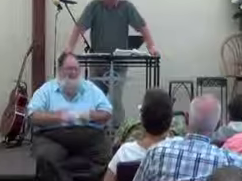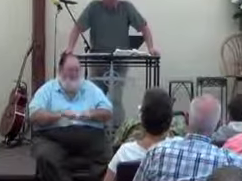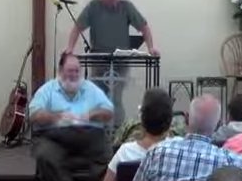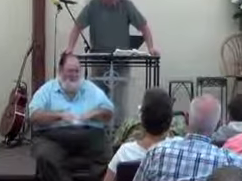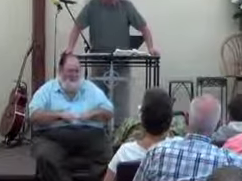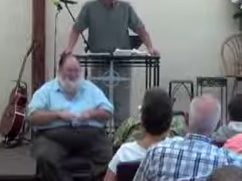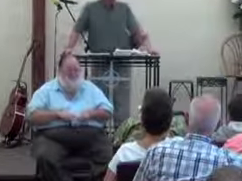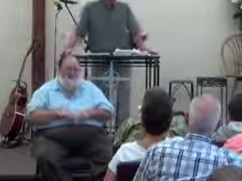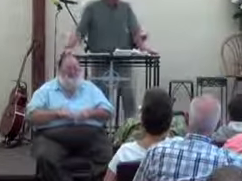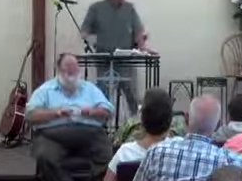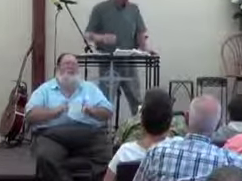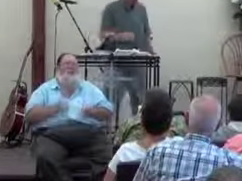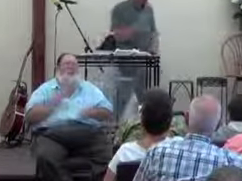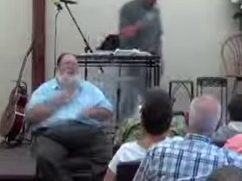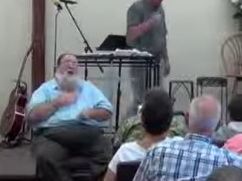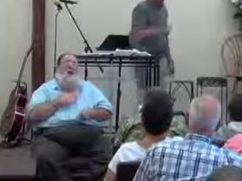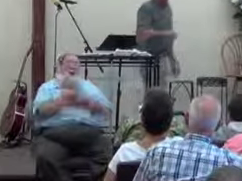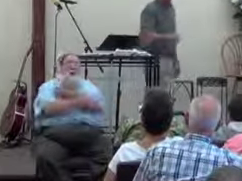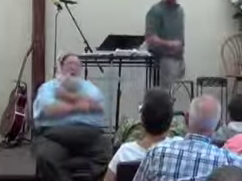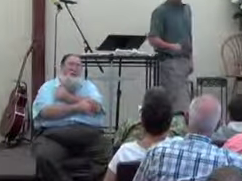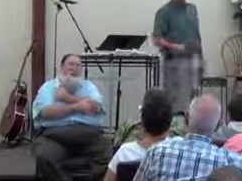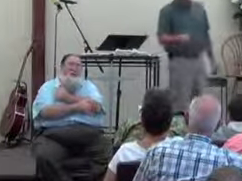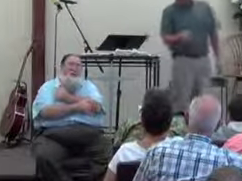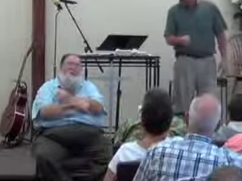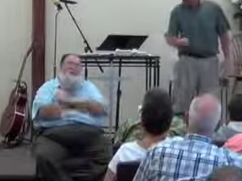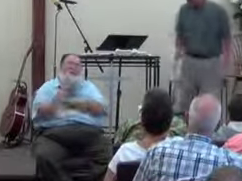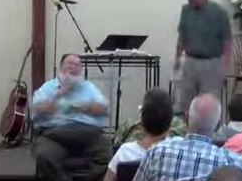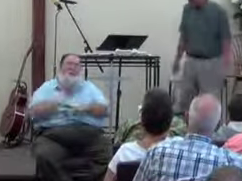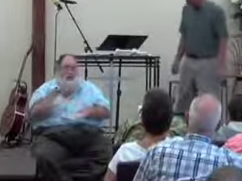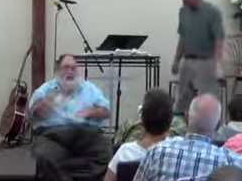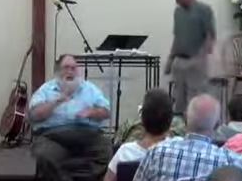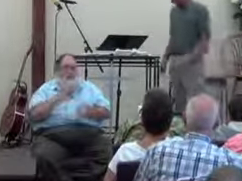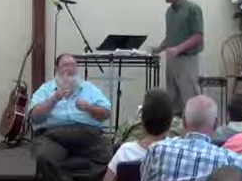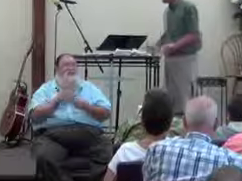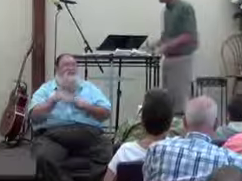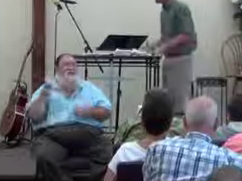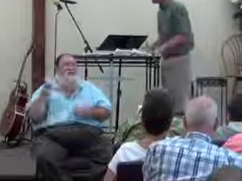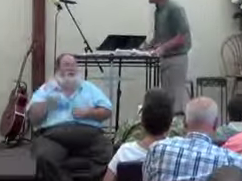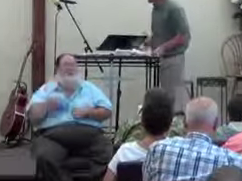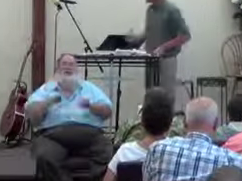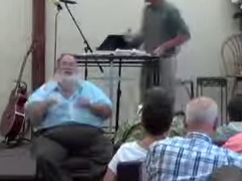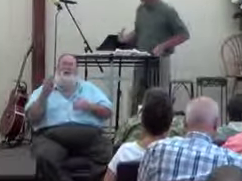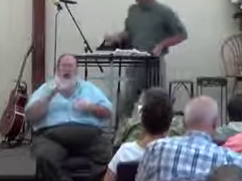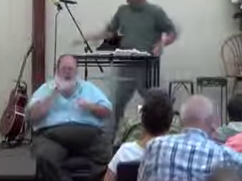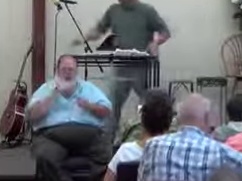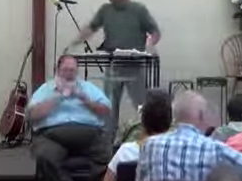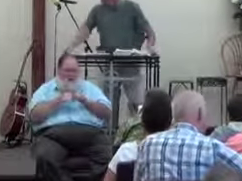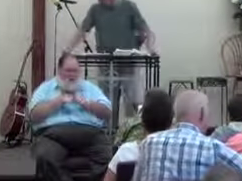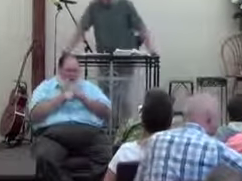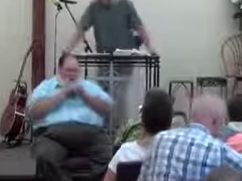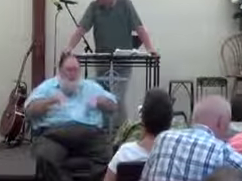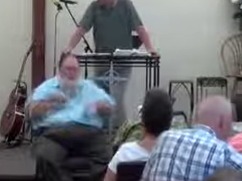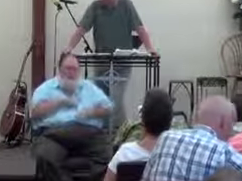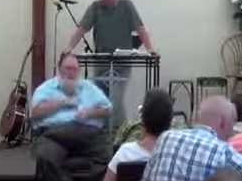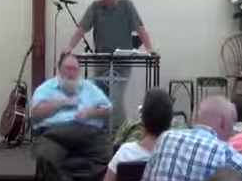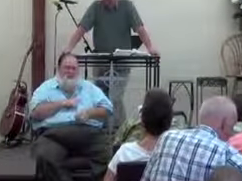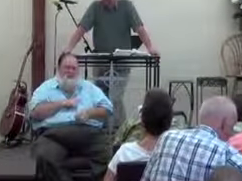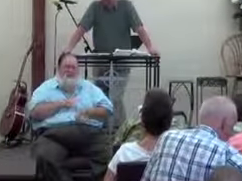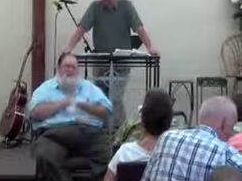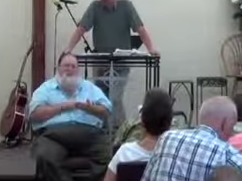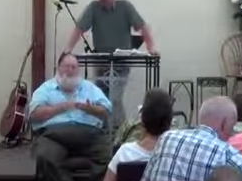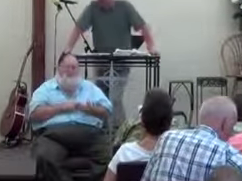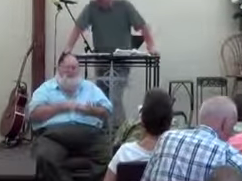were founded on the grace of God and what he's done for us and how he's blessed us. But sometimes we get the, well,